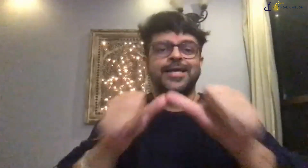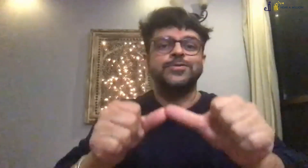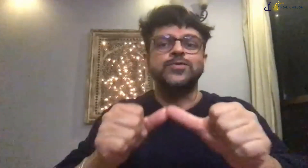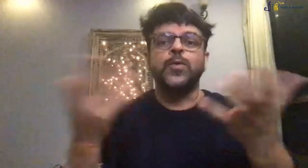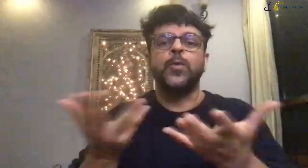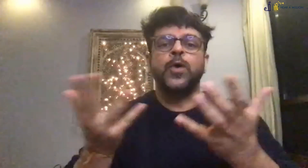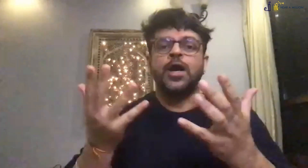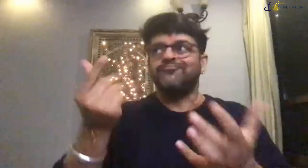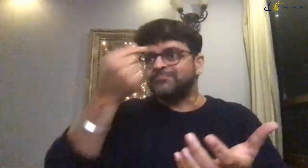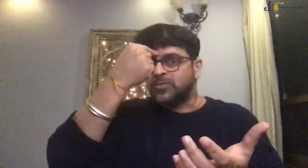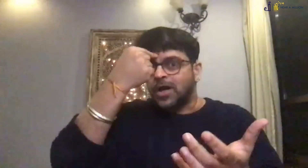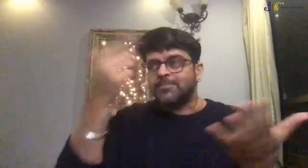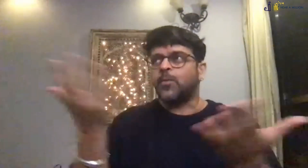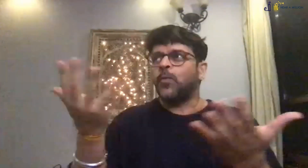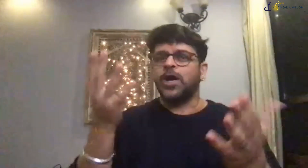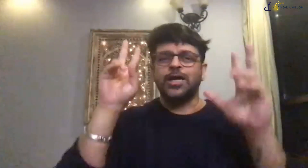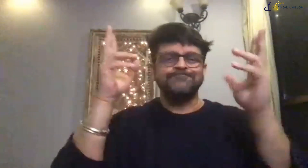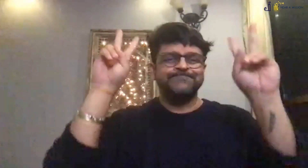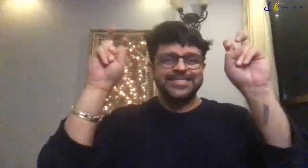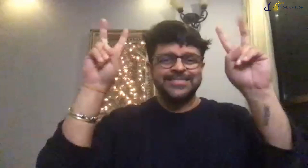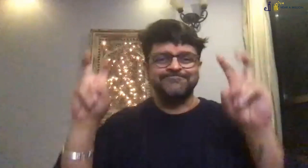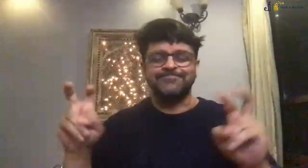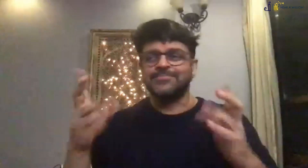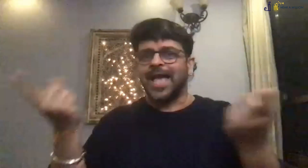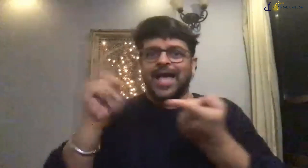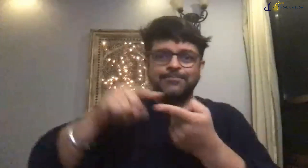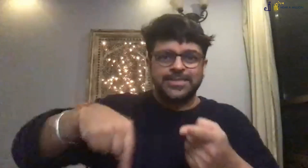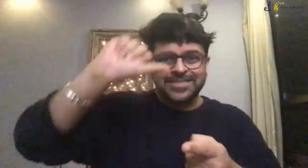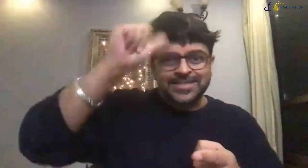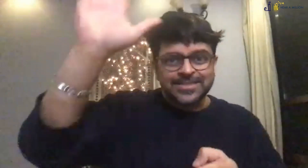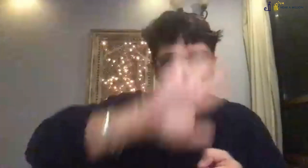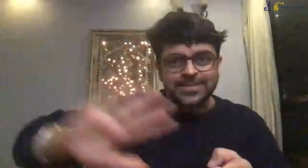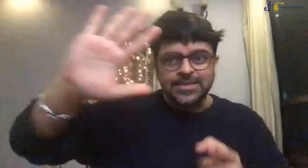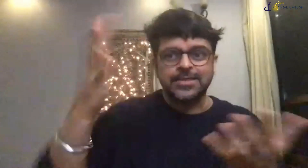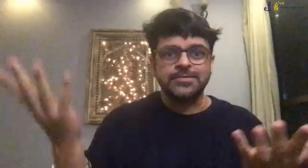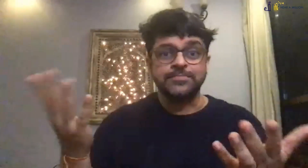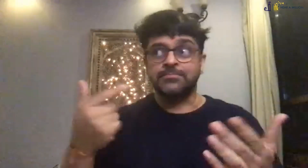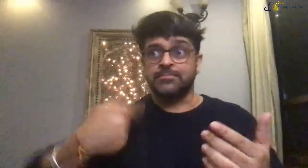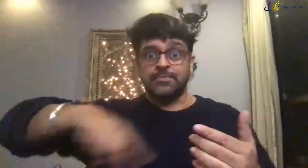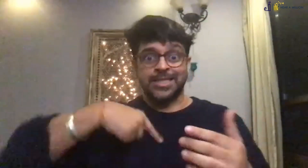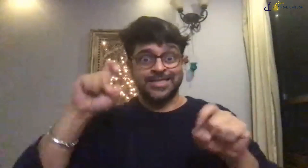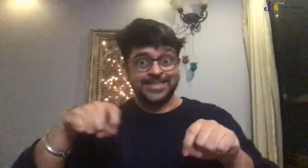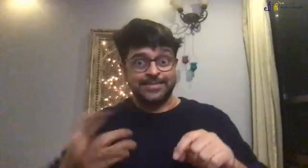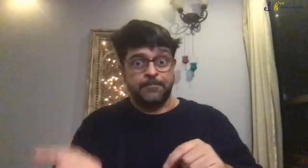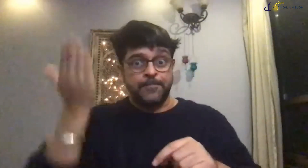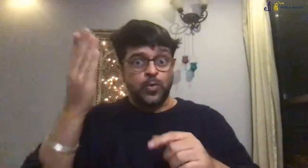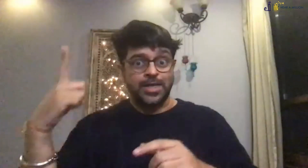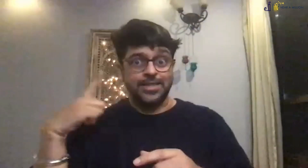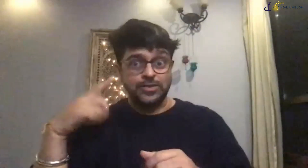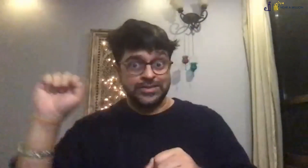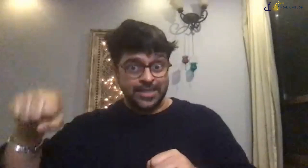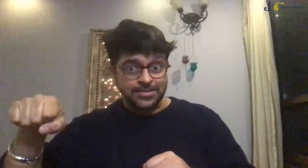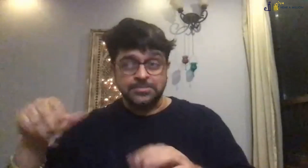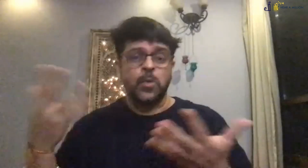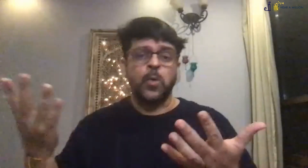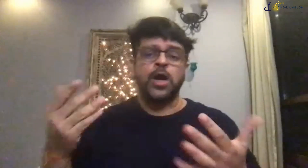he will be explaining about that, and he's going to answer that what are the issues and themes that are happening here in the country. So,